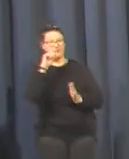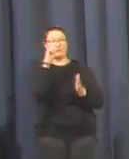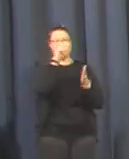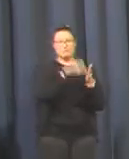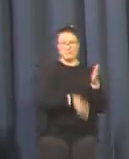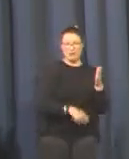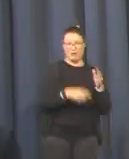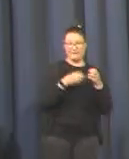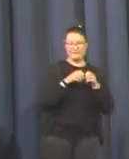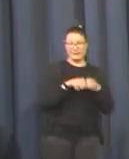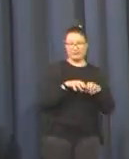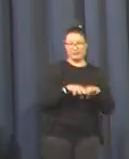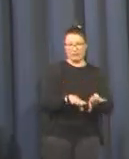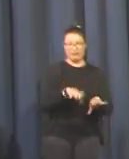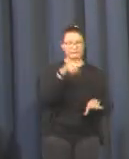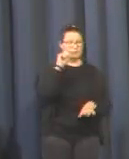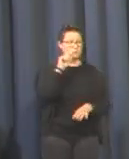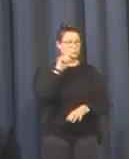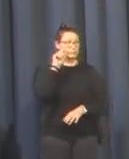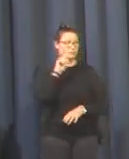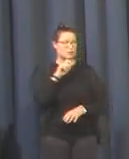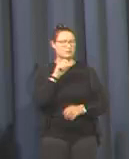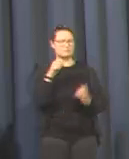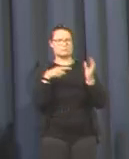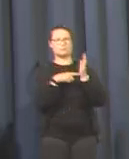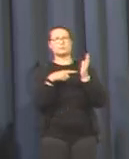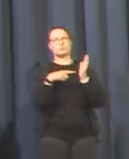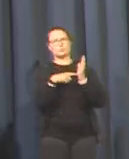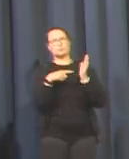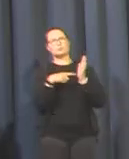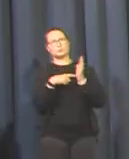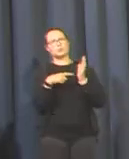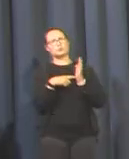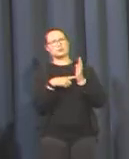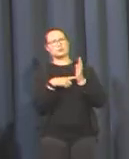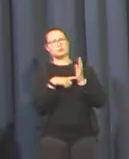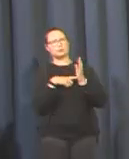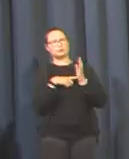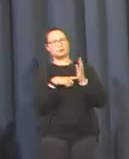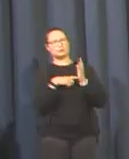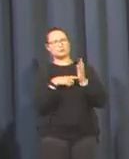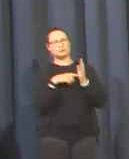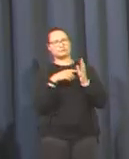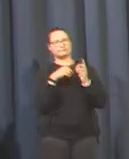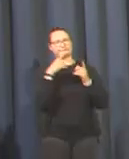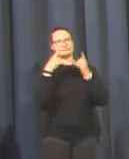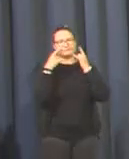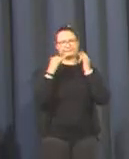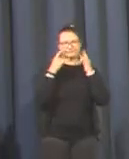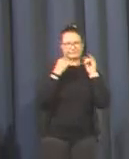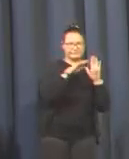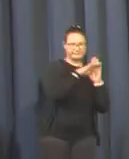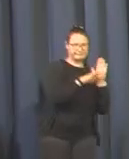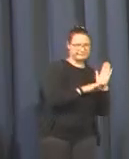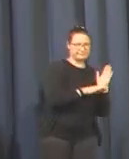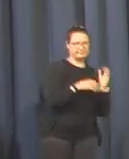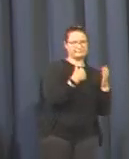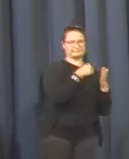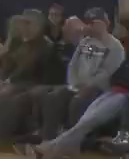of those filters, it would be really important to ensure that it meets those standards.